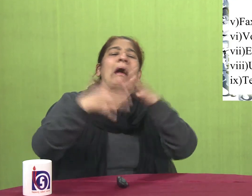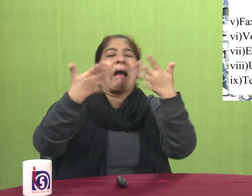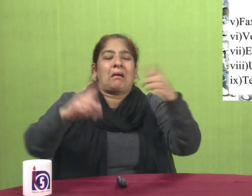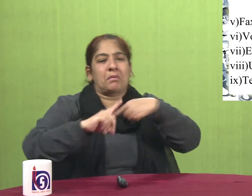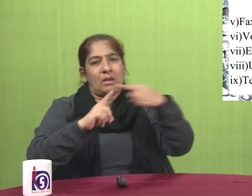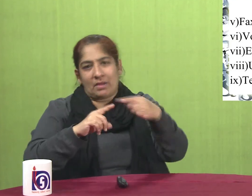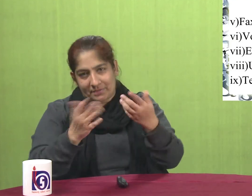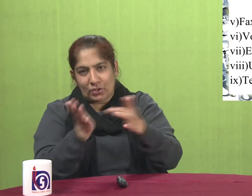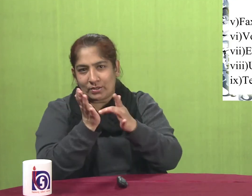second.